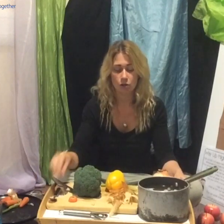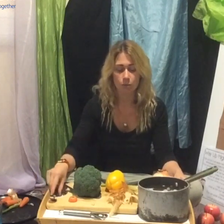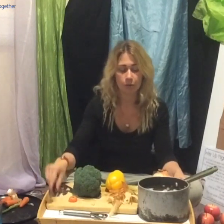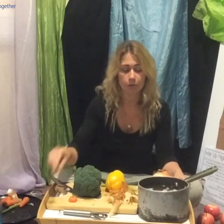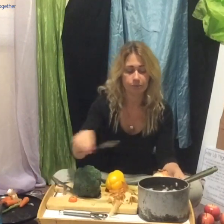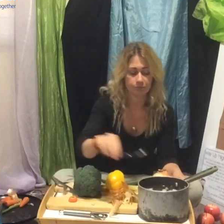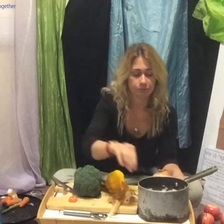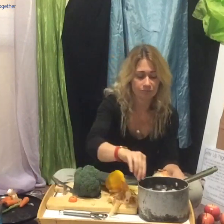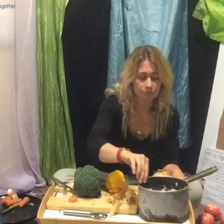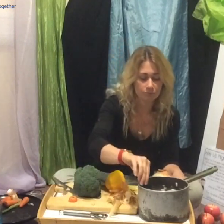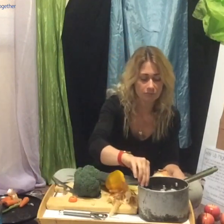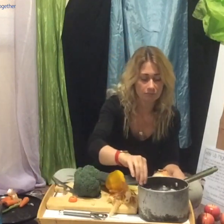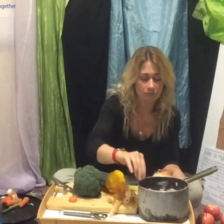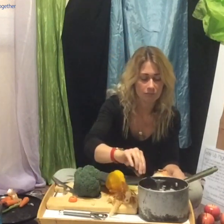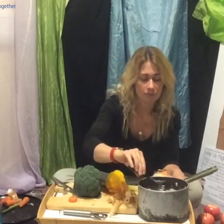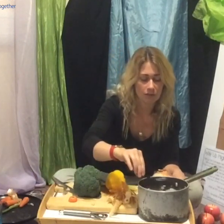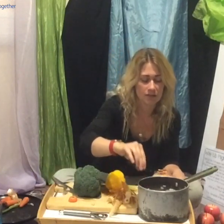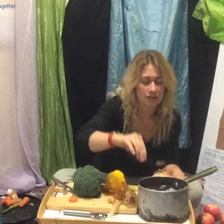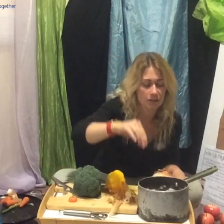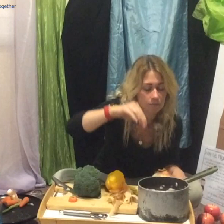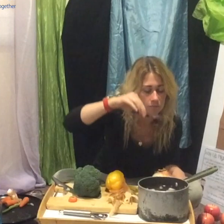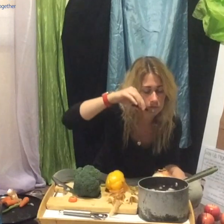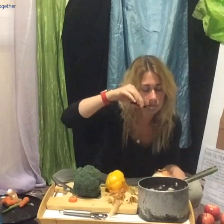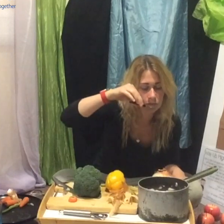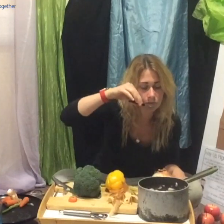soup and said,